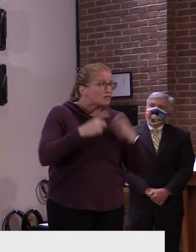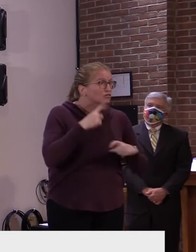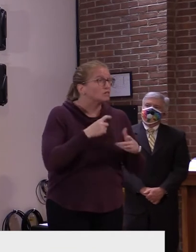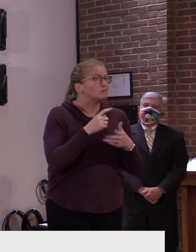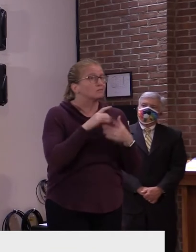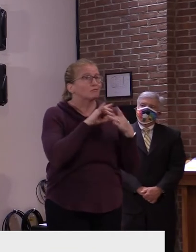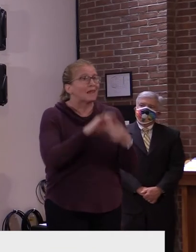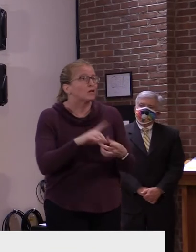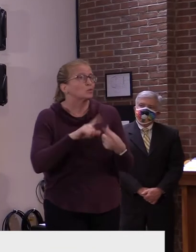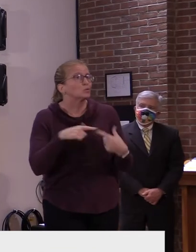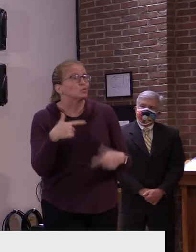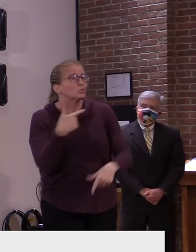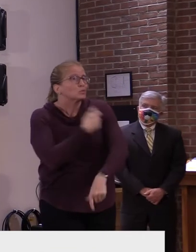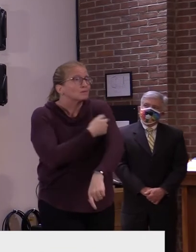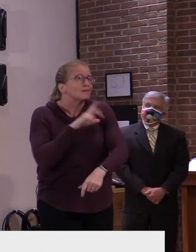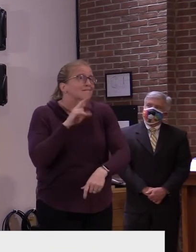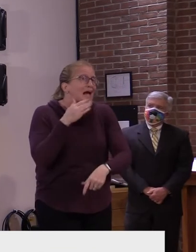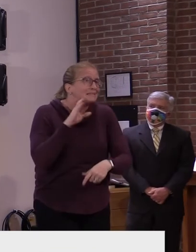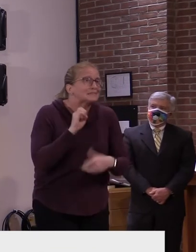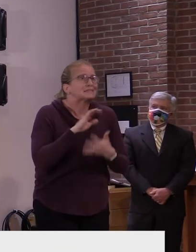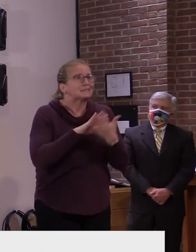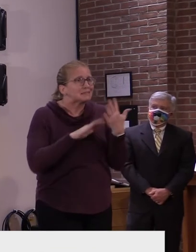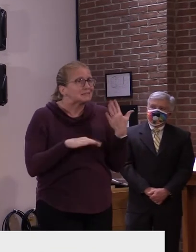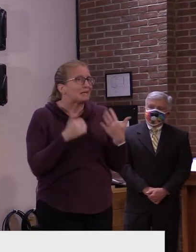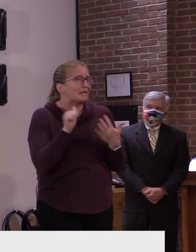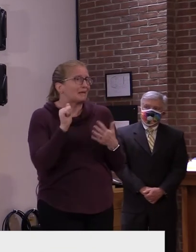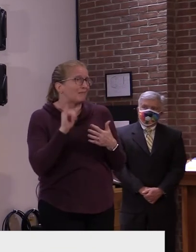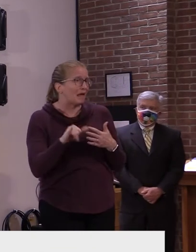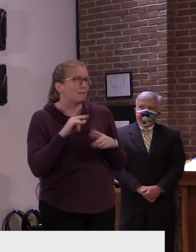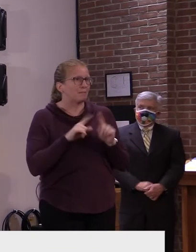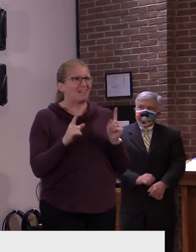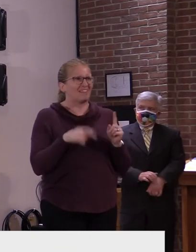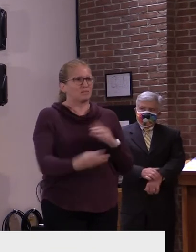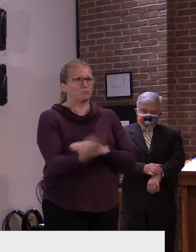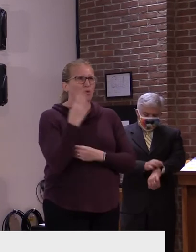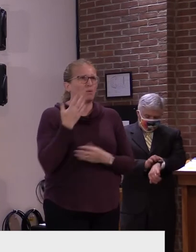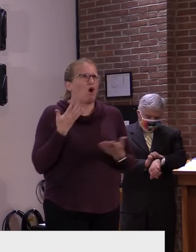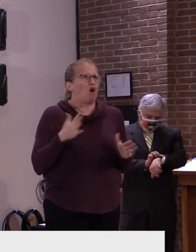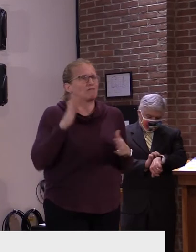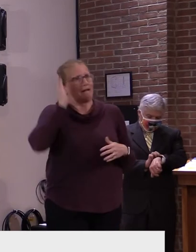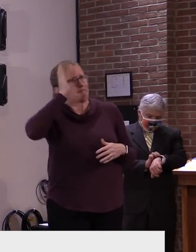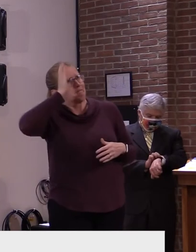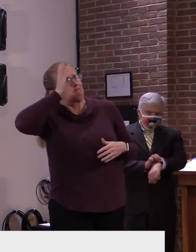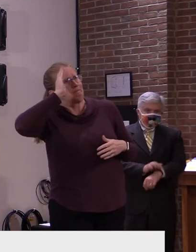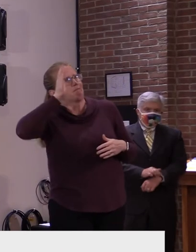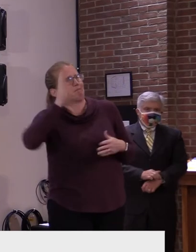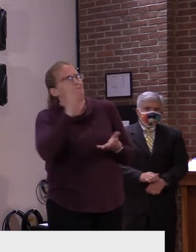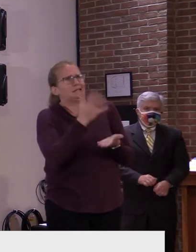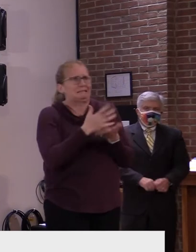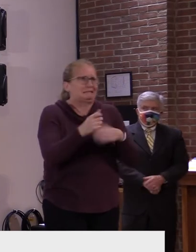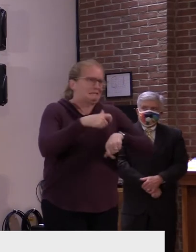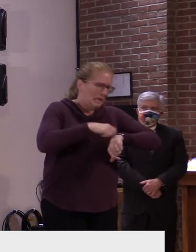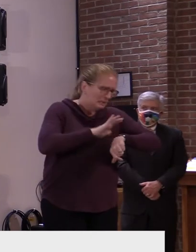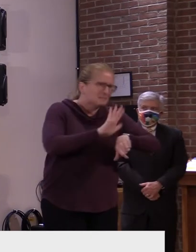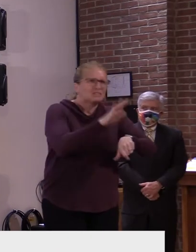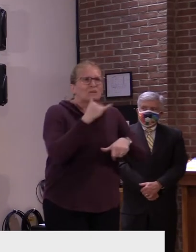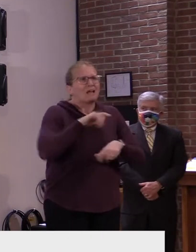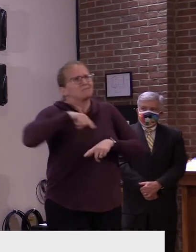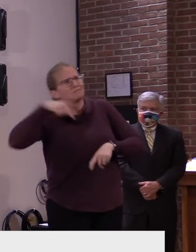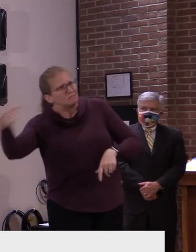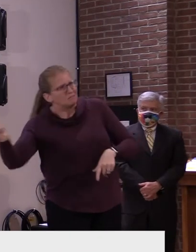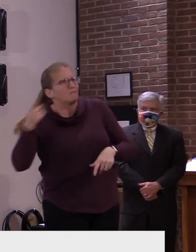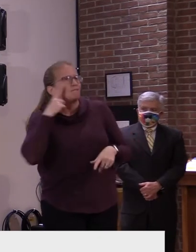therapeutics updates but we spent enough time this morning at the podium so i want to turn it back to the governor now for the q